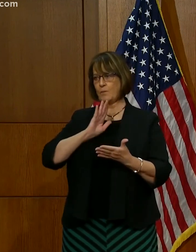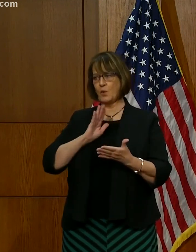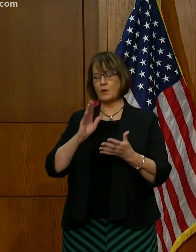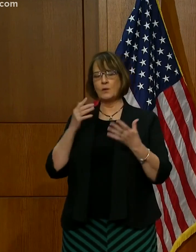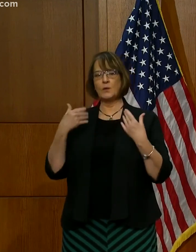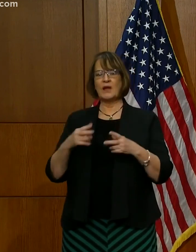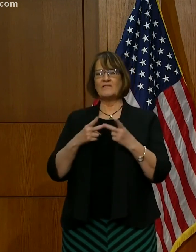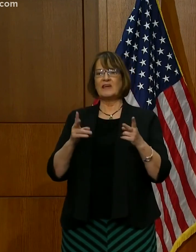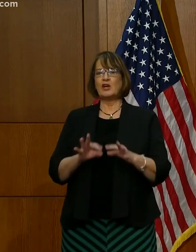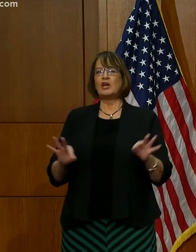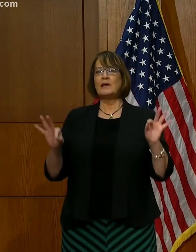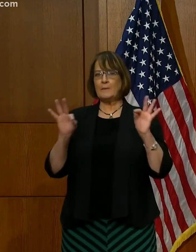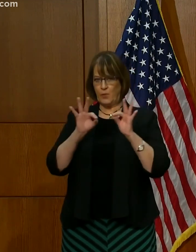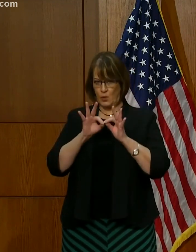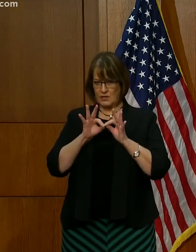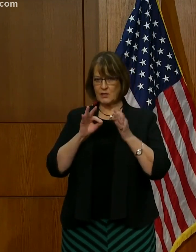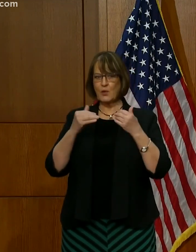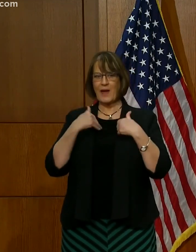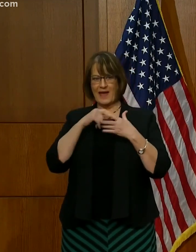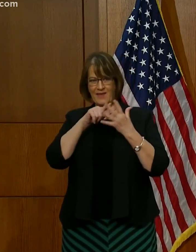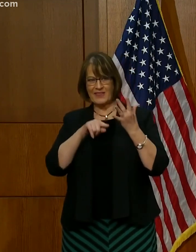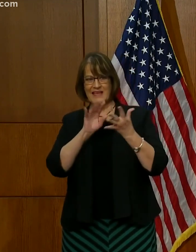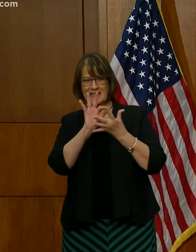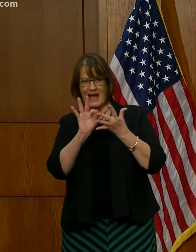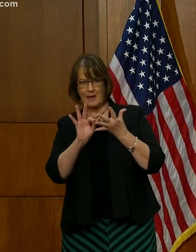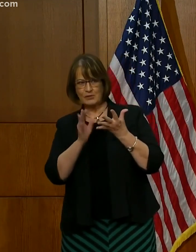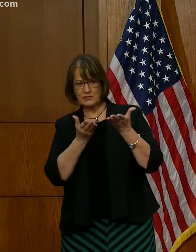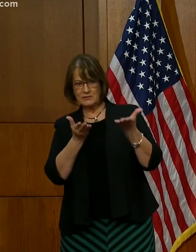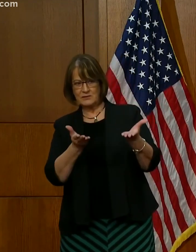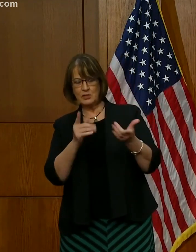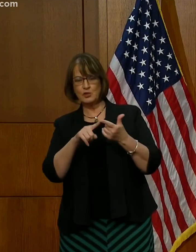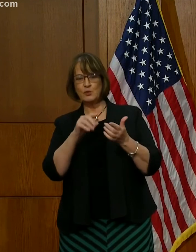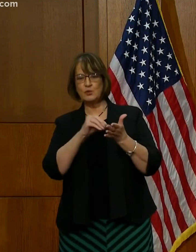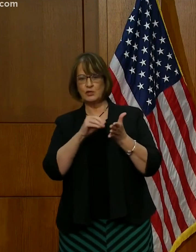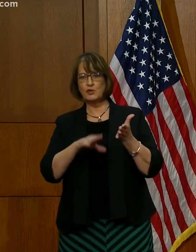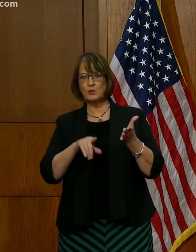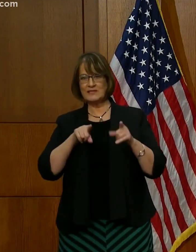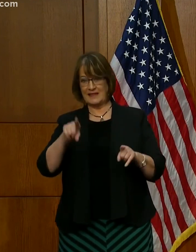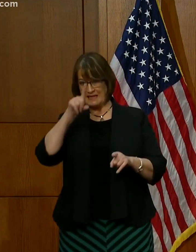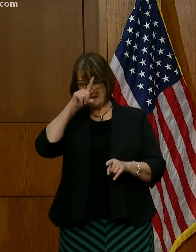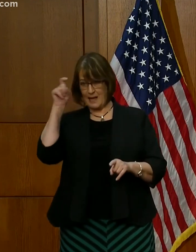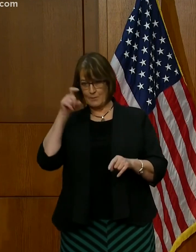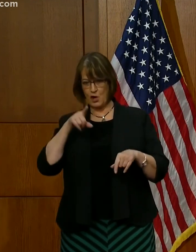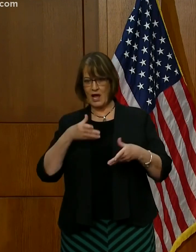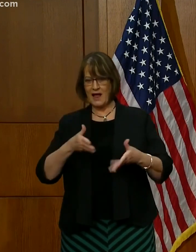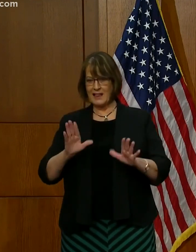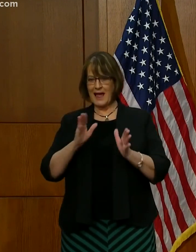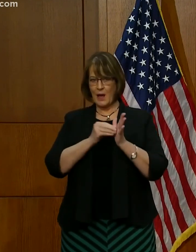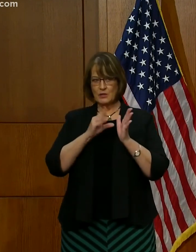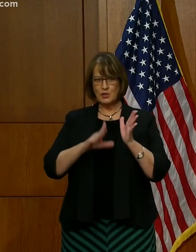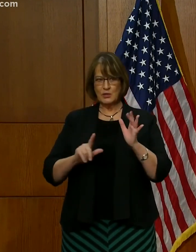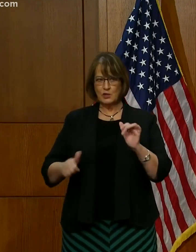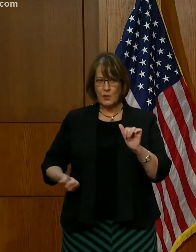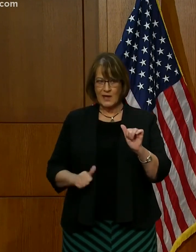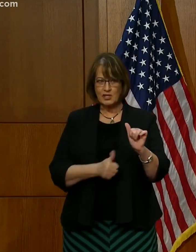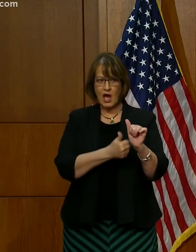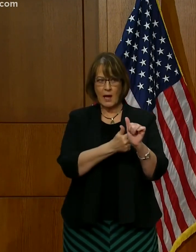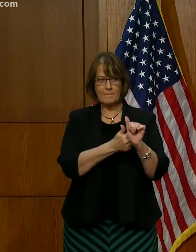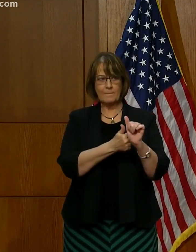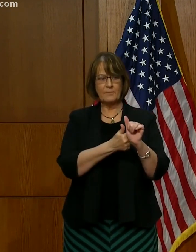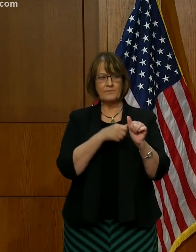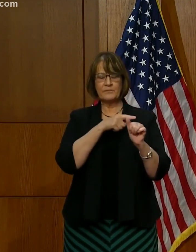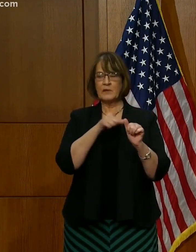very important to have these options available this summer to allow our students to catch up. Again, they